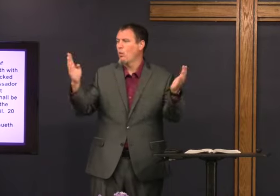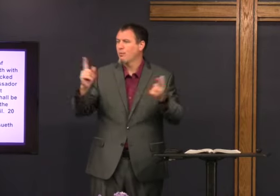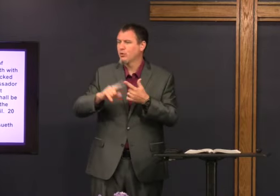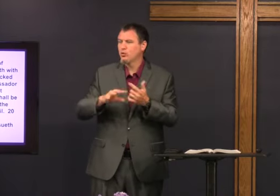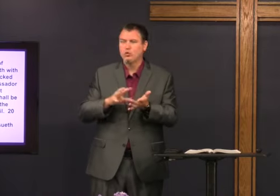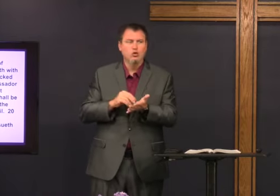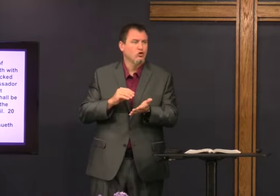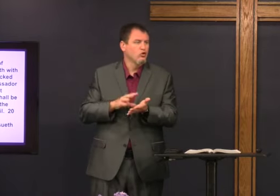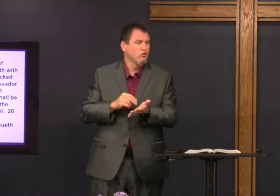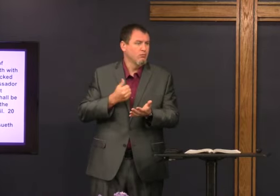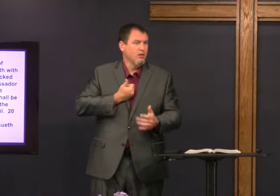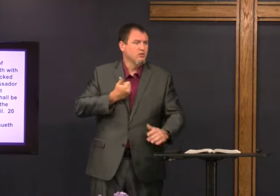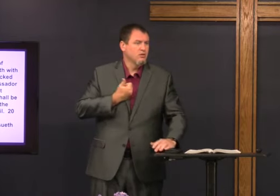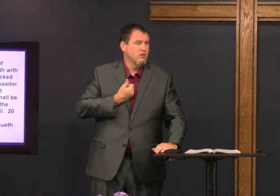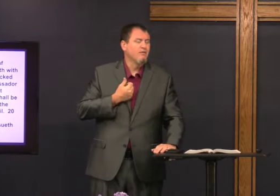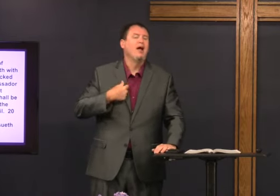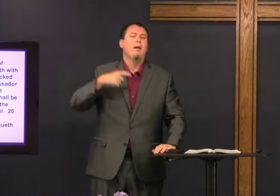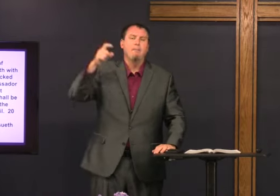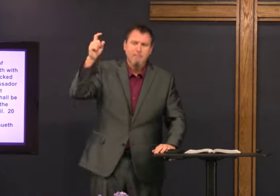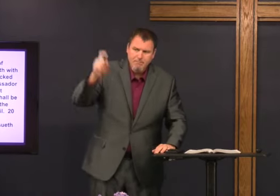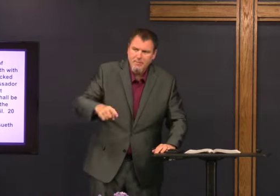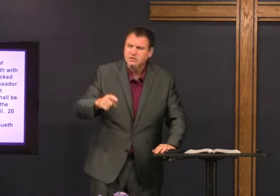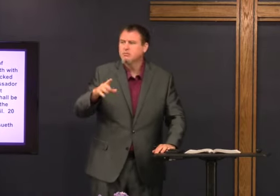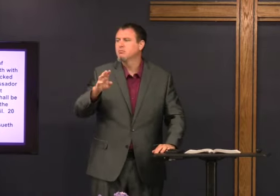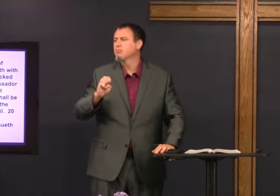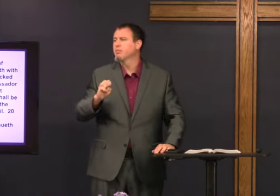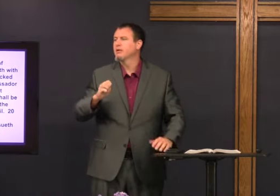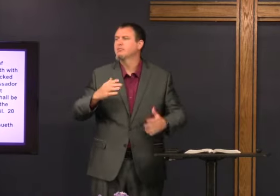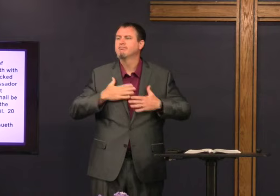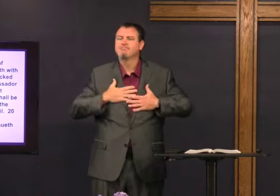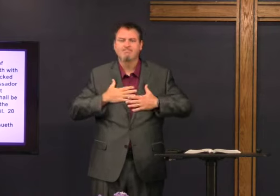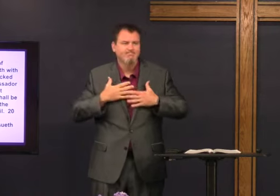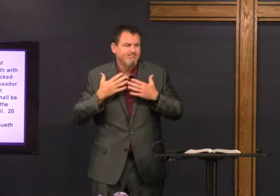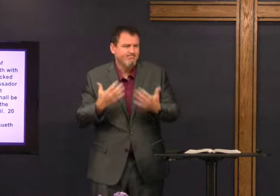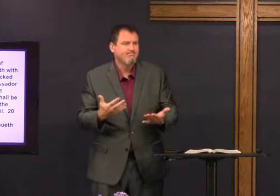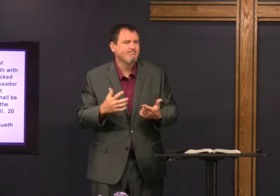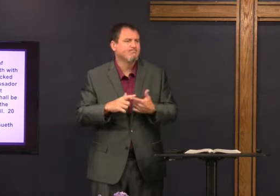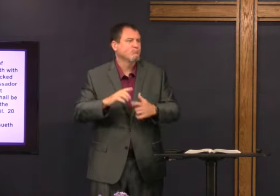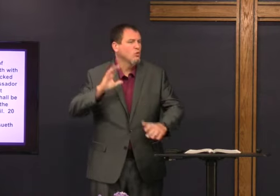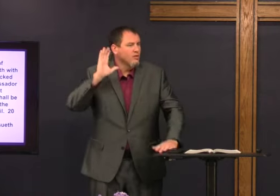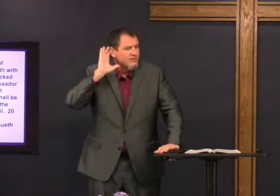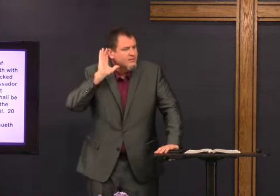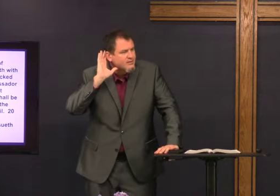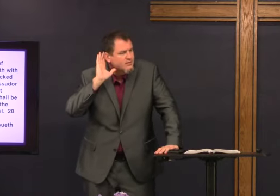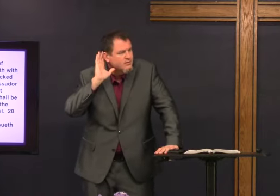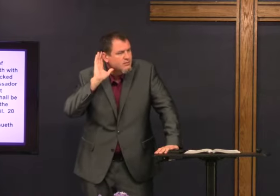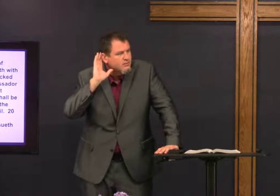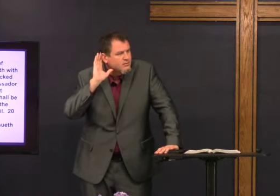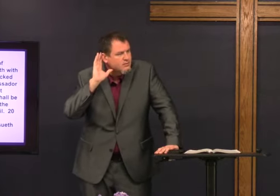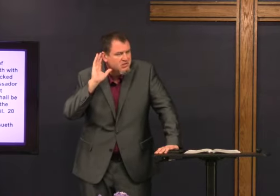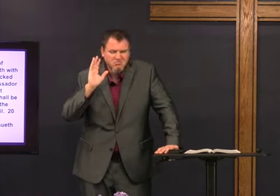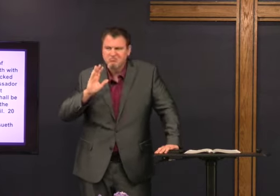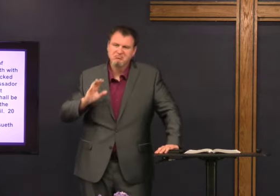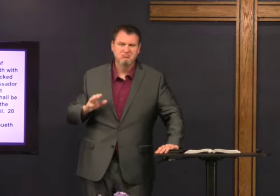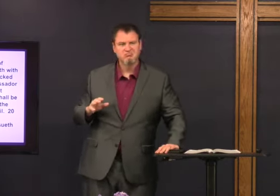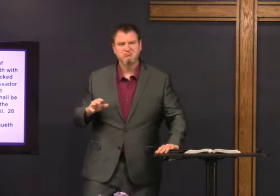I must be open to learning myself. I must be willing to listen.